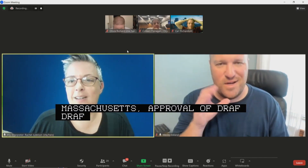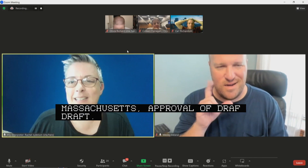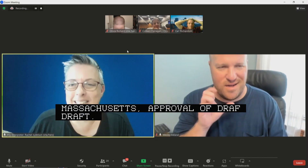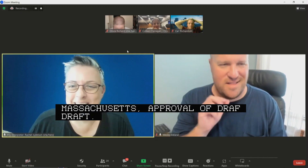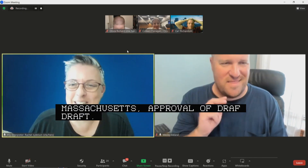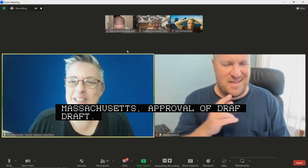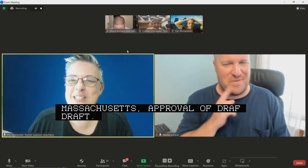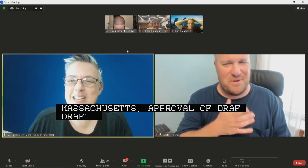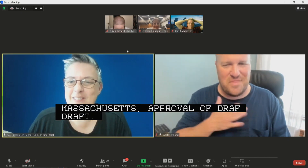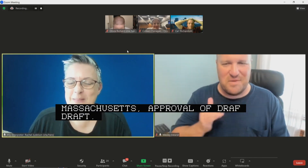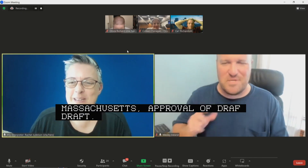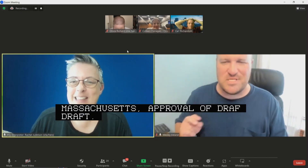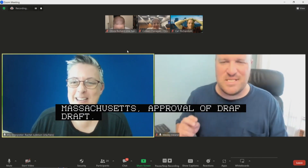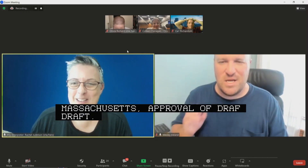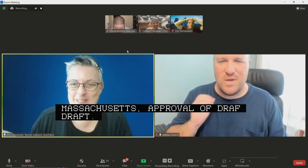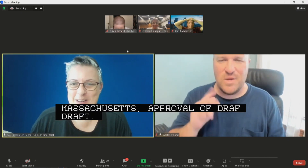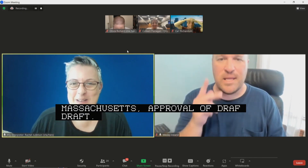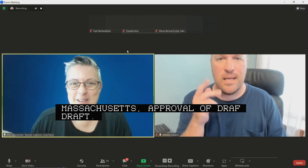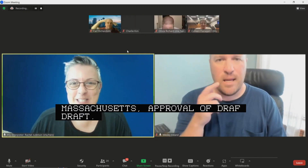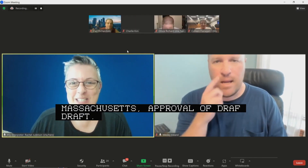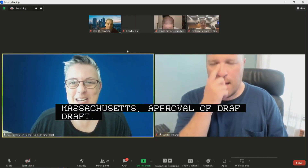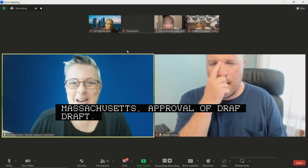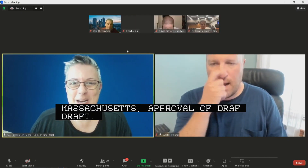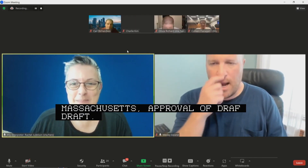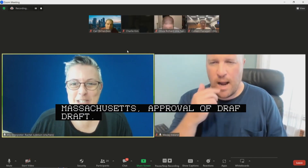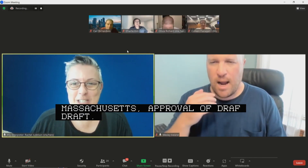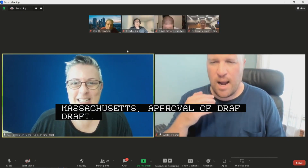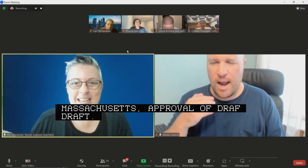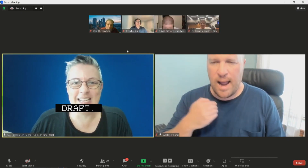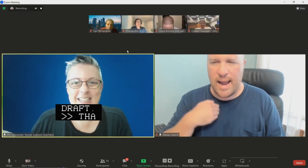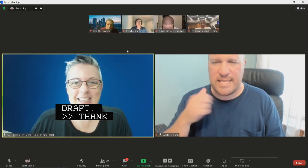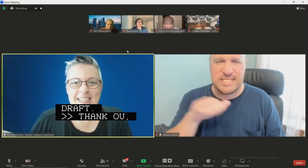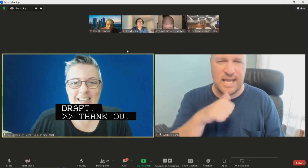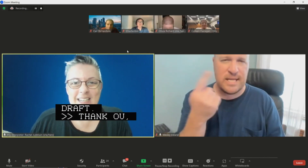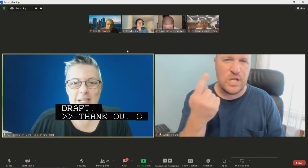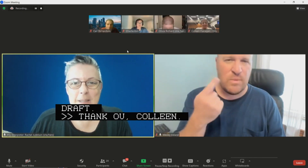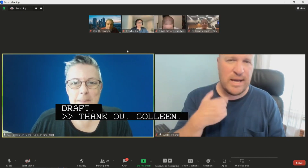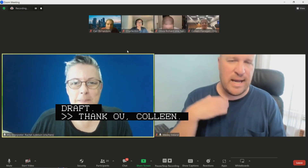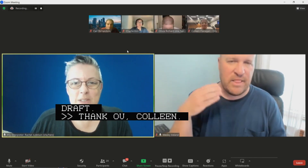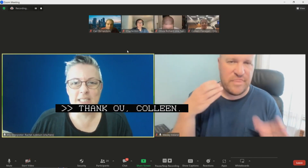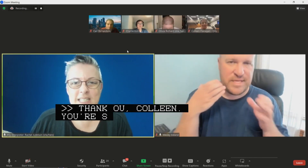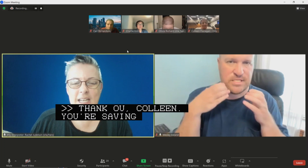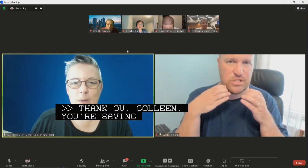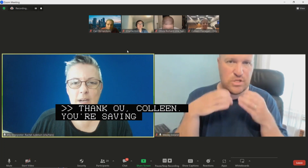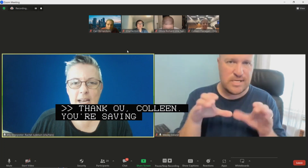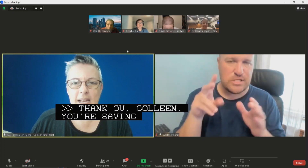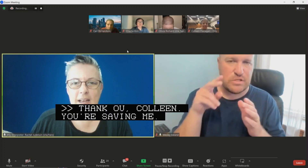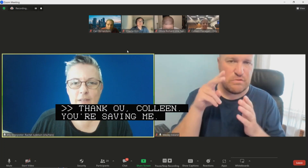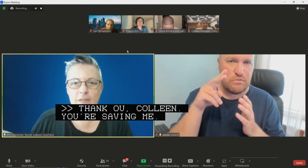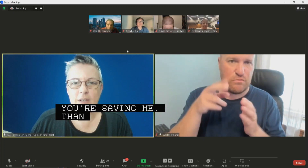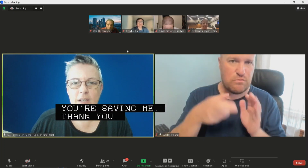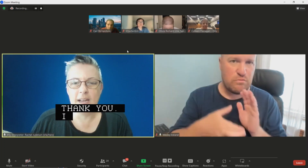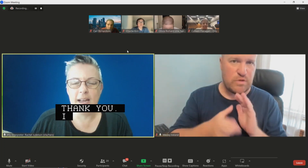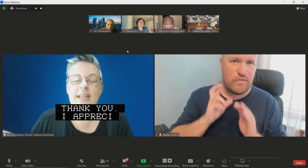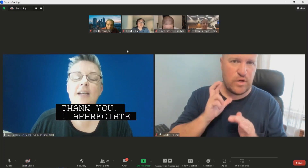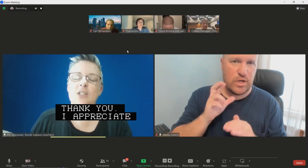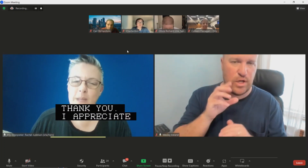Thank you, Colleen. You're saving me. Thank you very much. I appreciate that. Does anyone